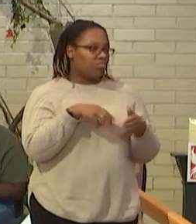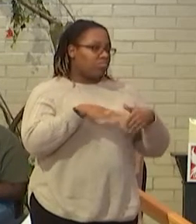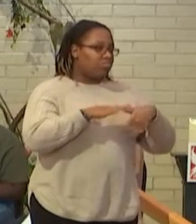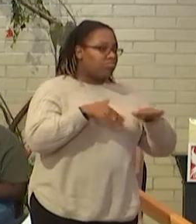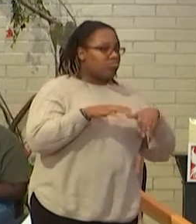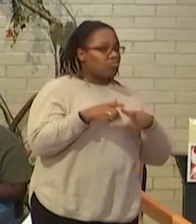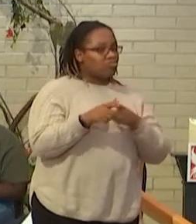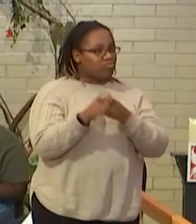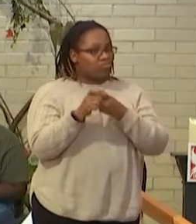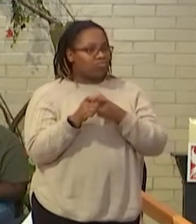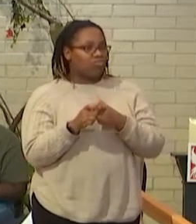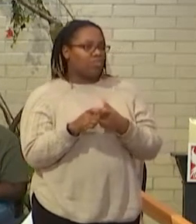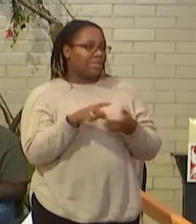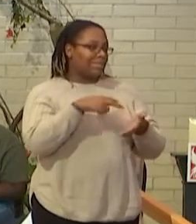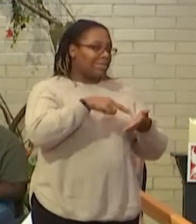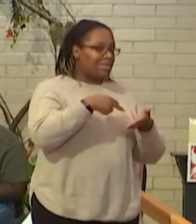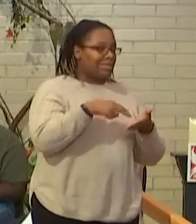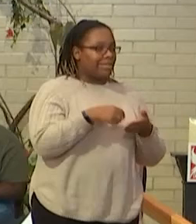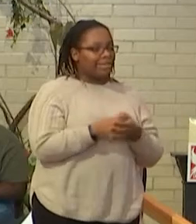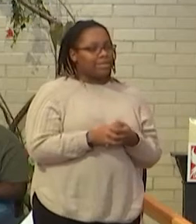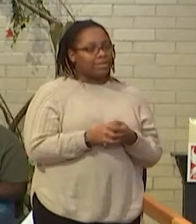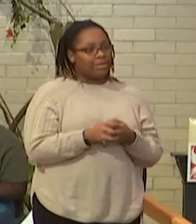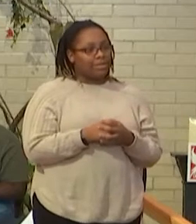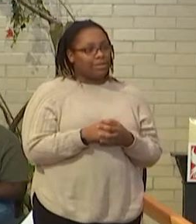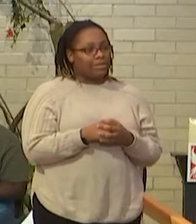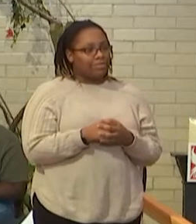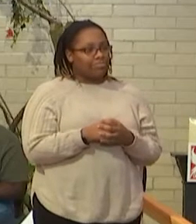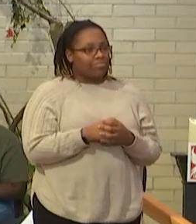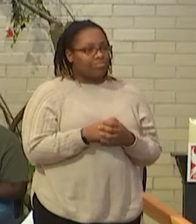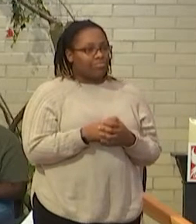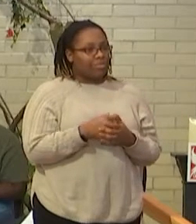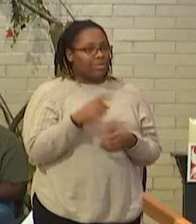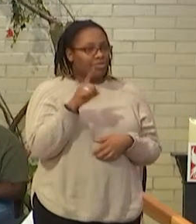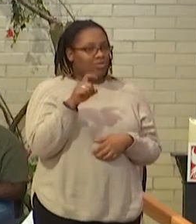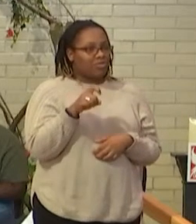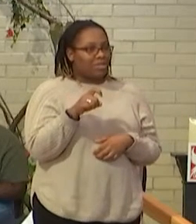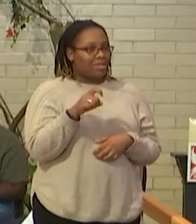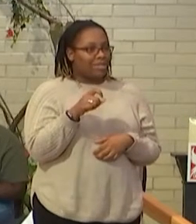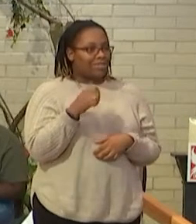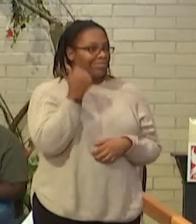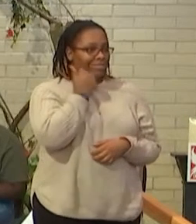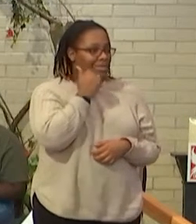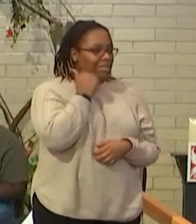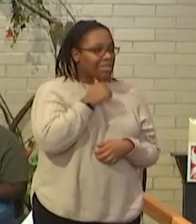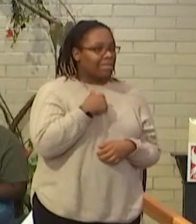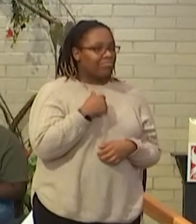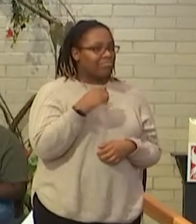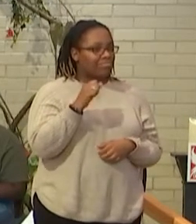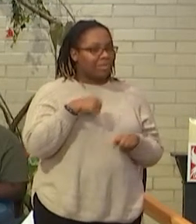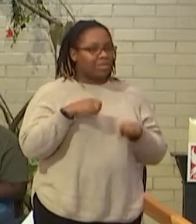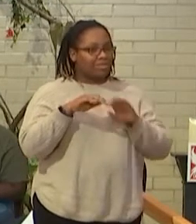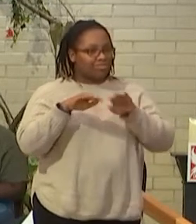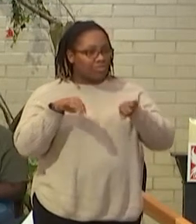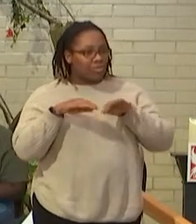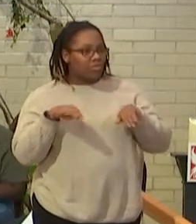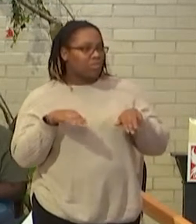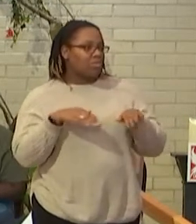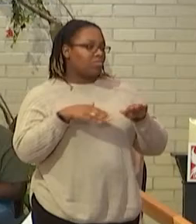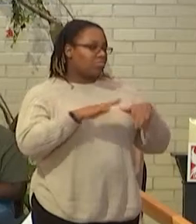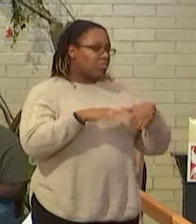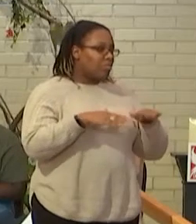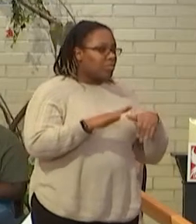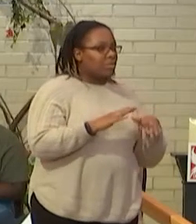the activities I want to do. But I also don't need it 24/7. Like, I can swim without it, I can still walk without